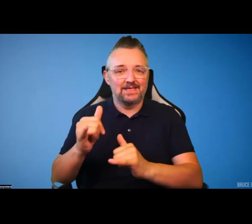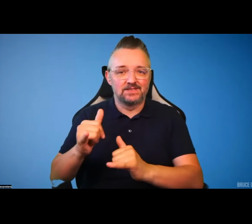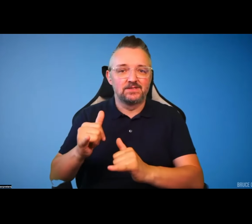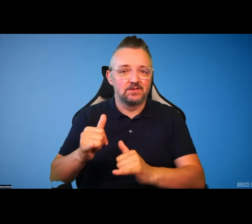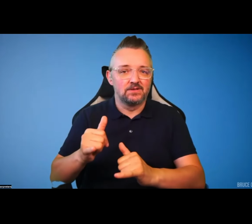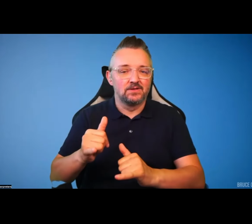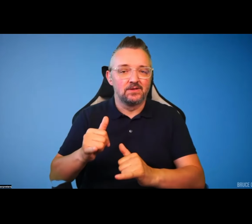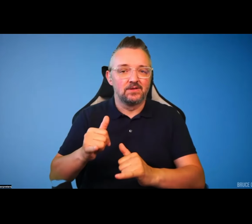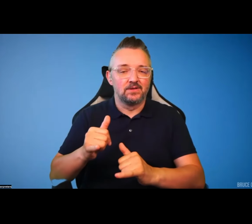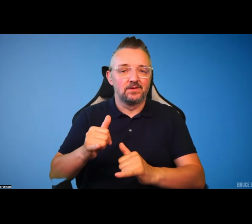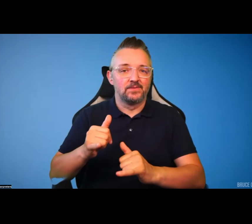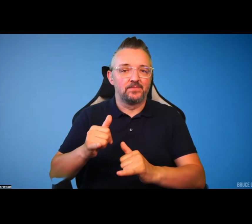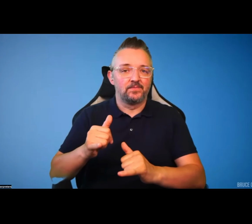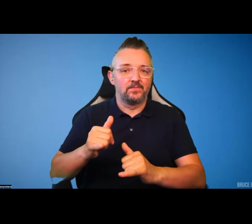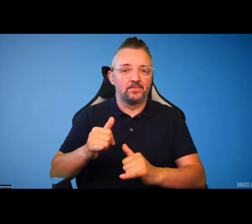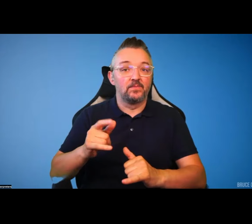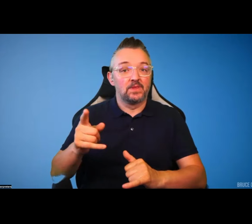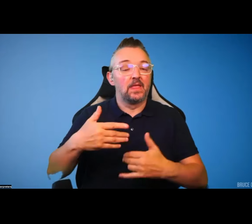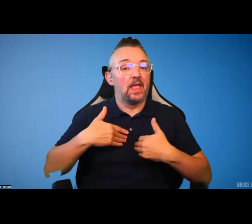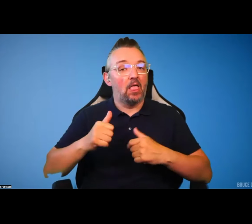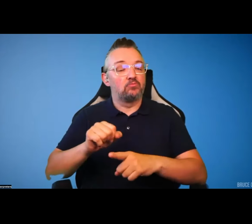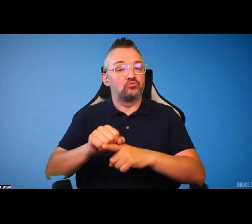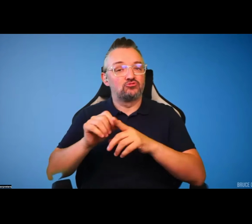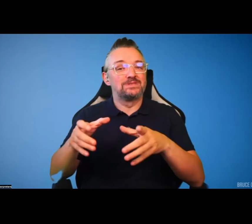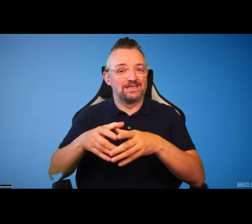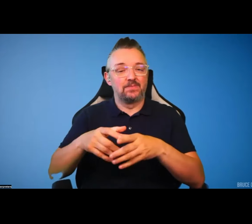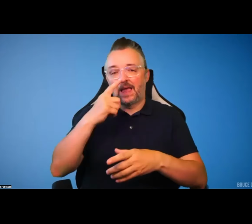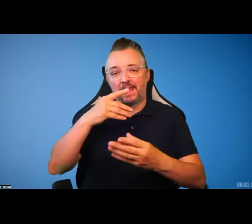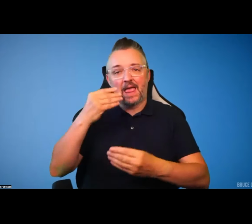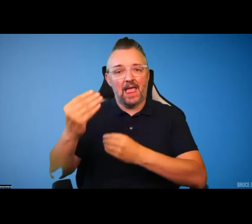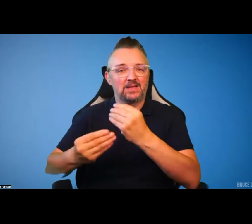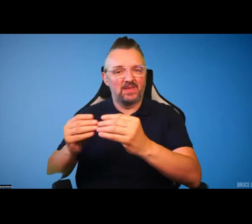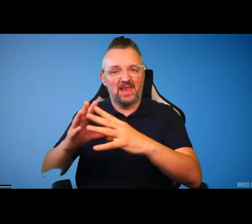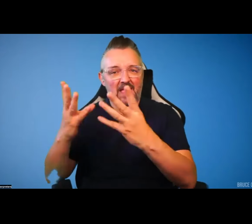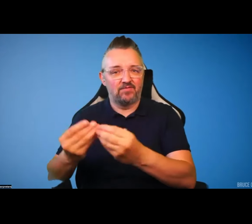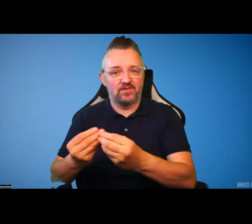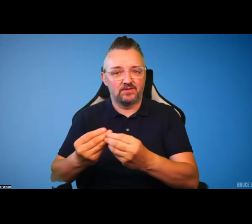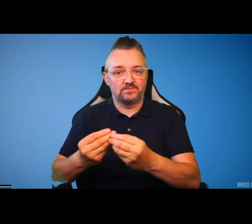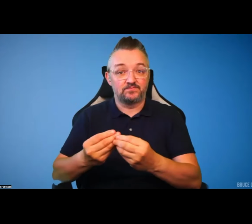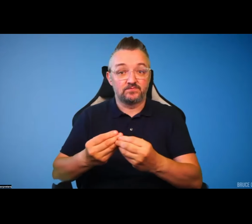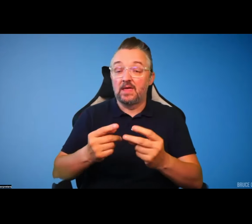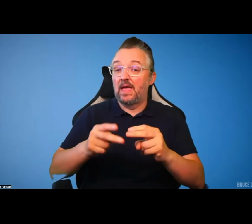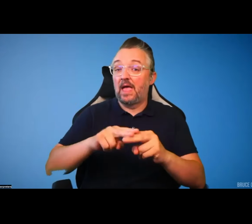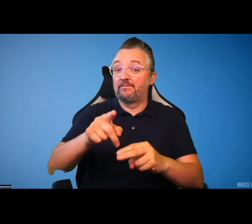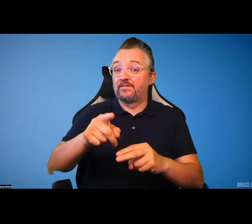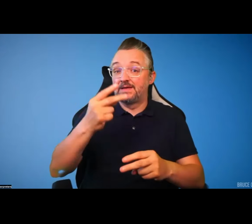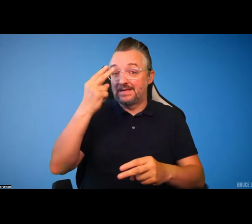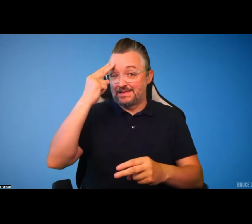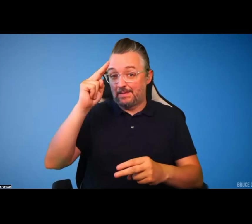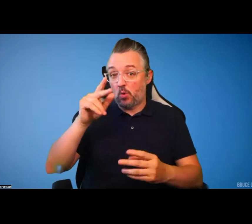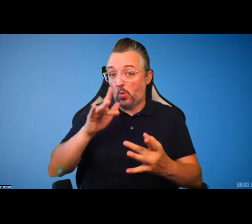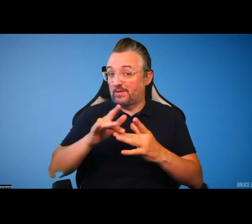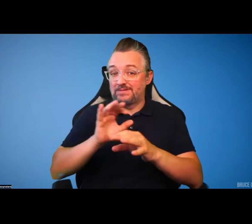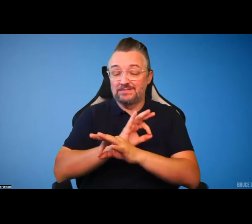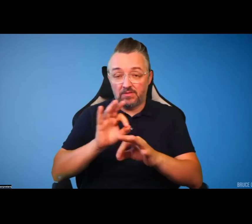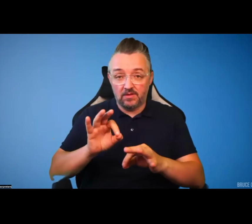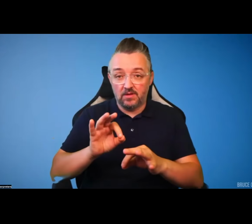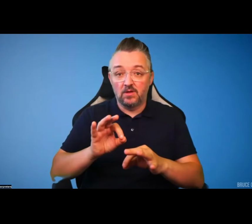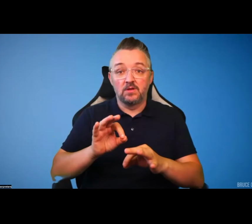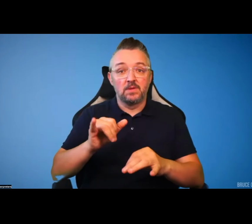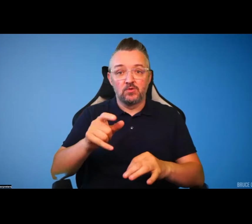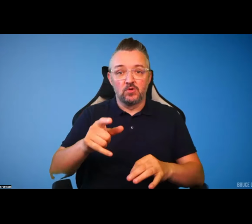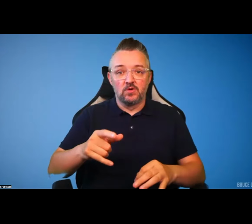And the health protection team would explain all the symptoms to look out for. But if you haven't been named as a contact, you haven't been told you're a contact, you might